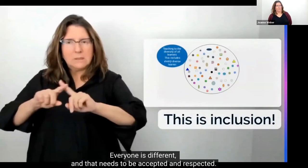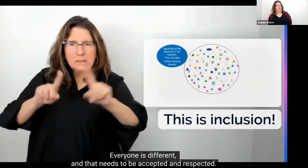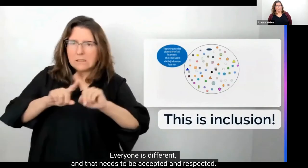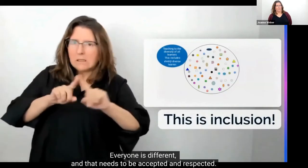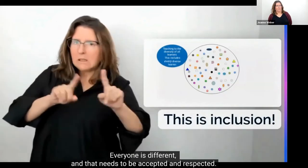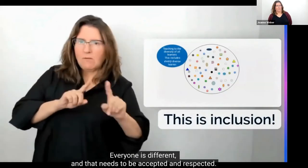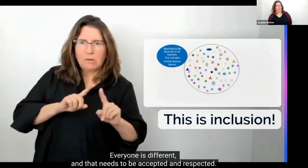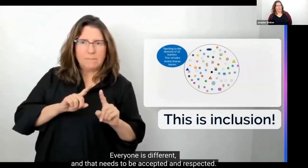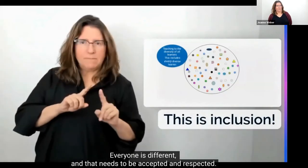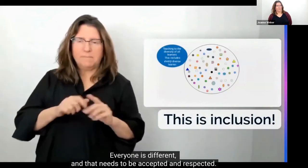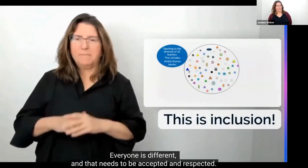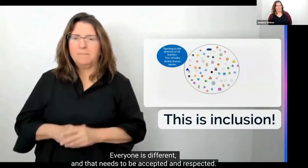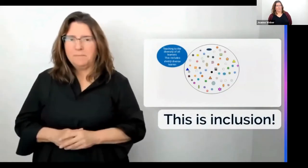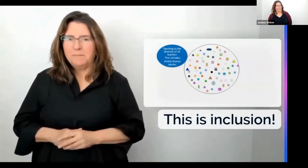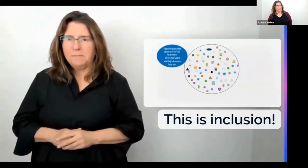respected.